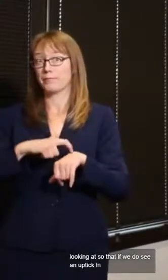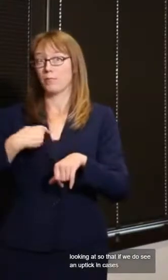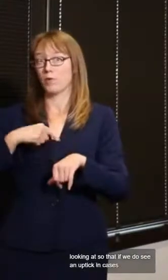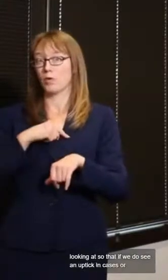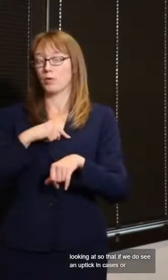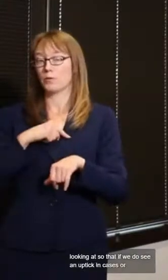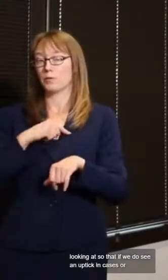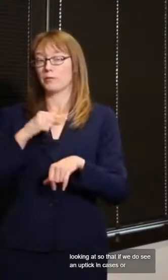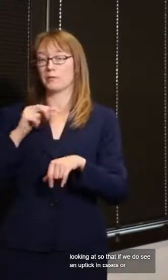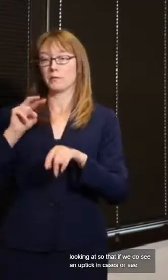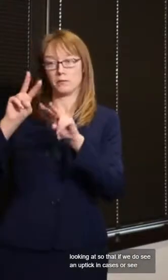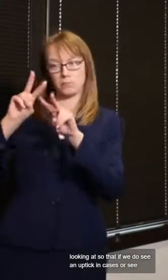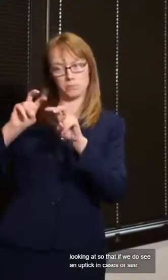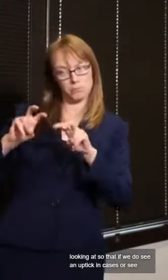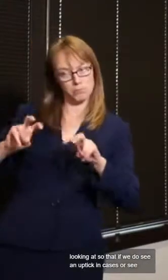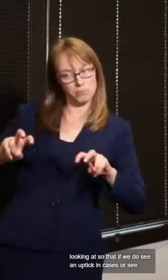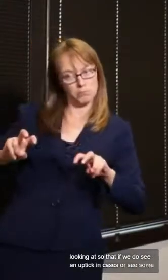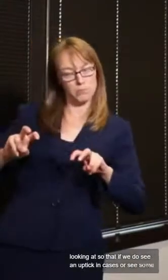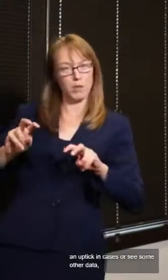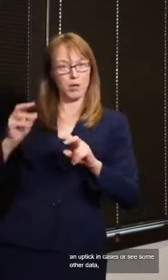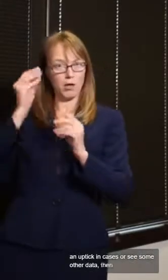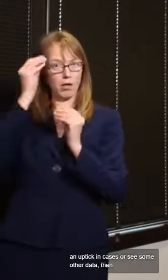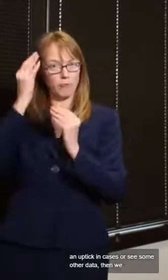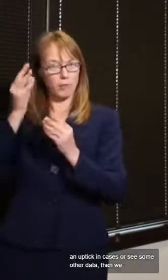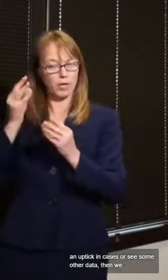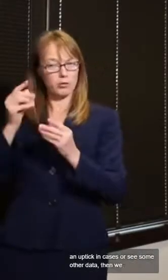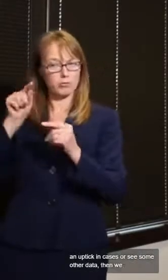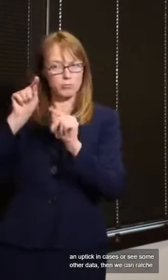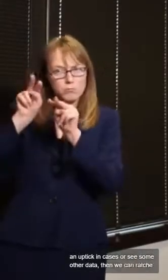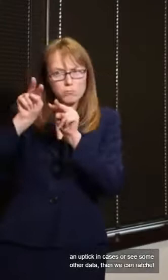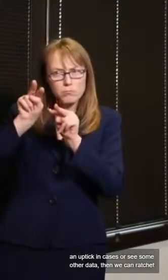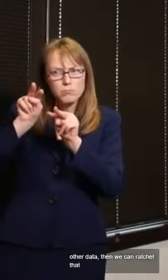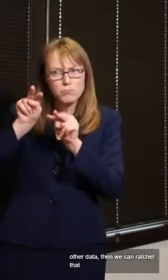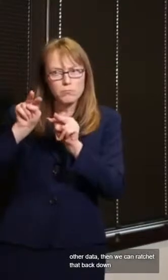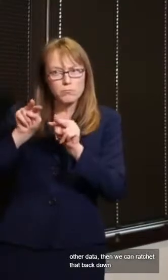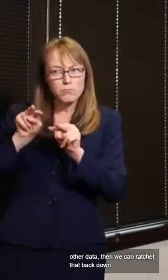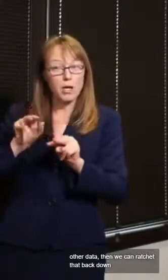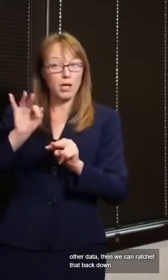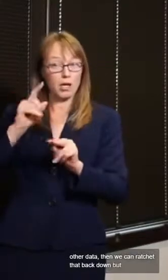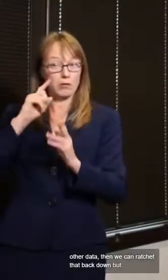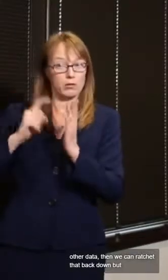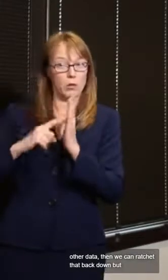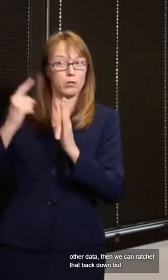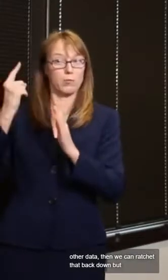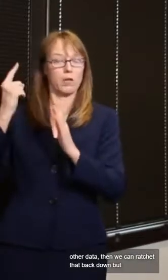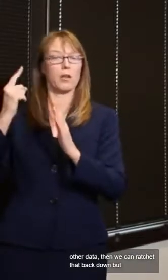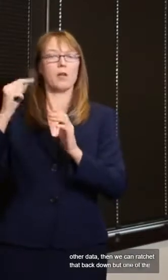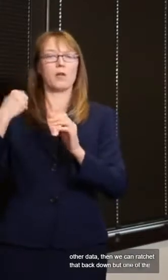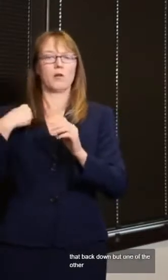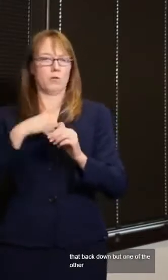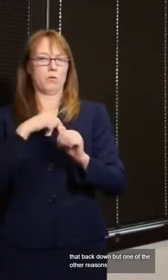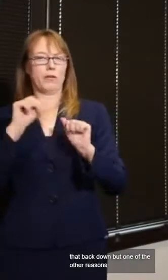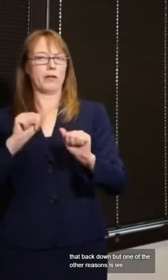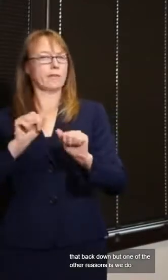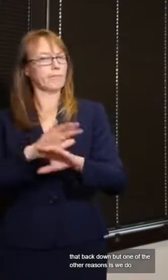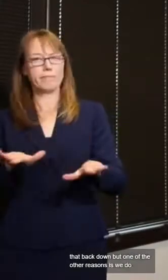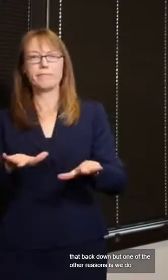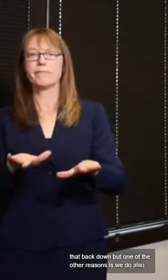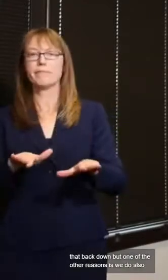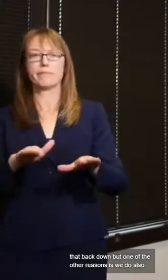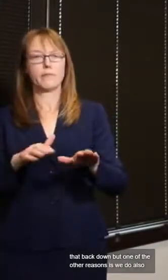cases or see some other data, then we can ratchet that back down. But one of the other reasons is we do